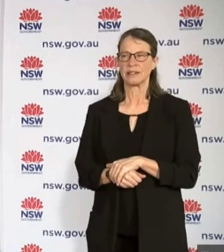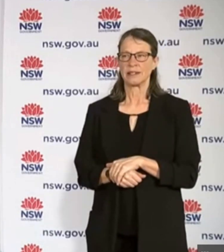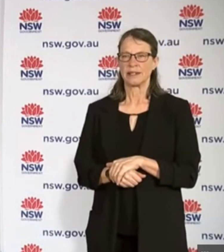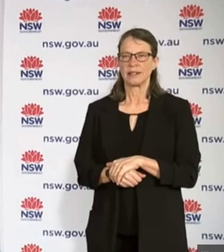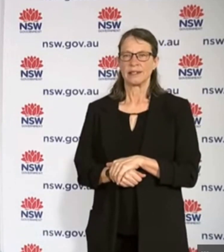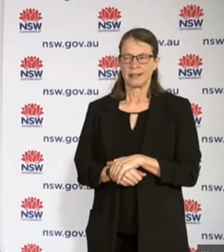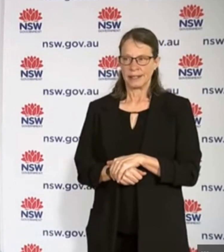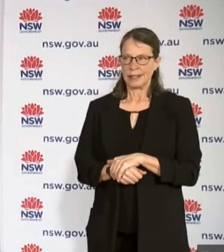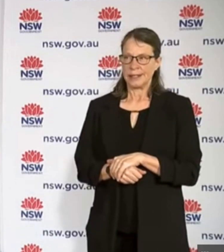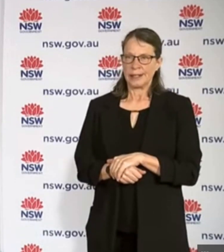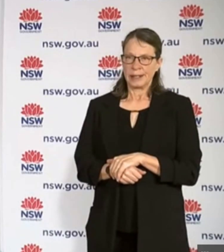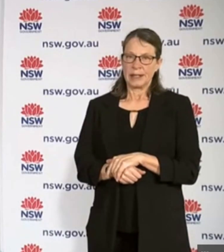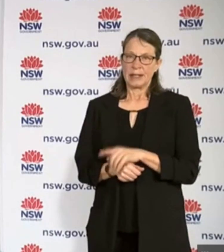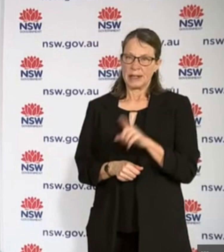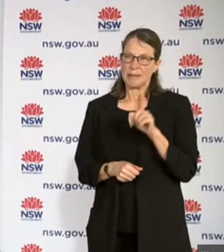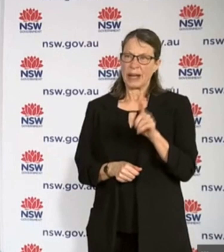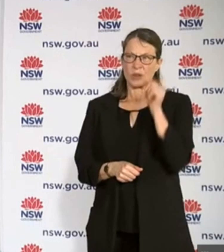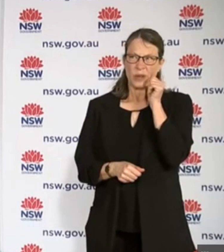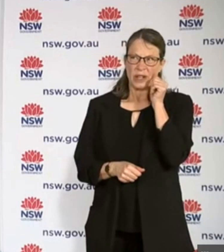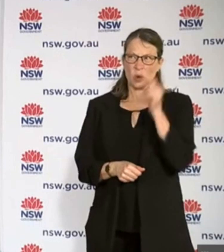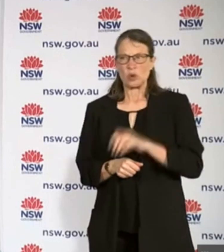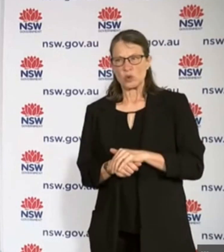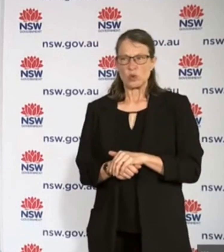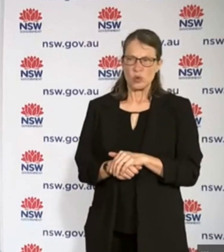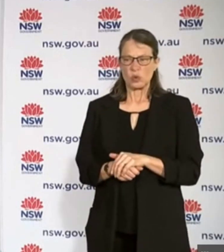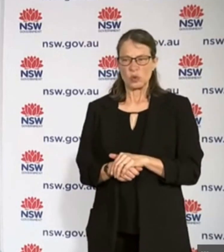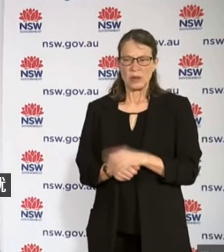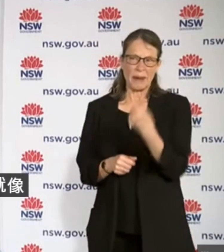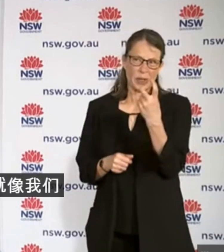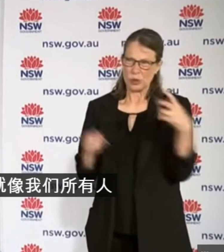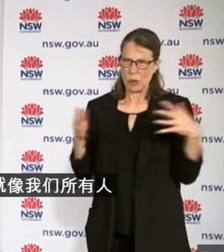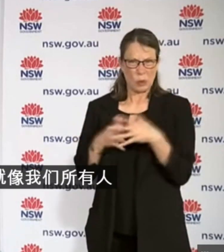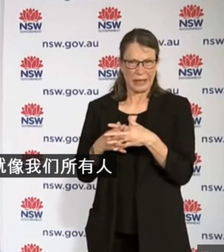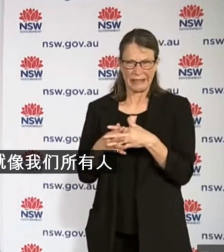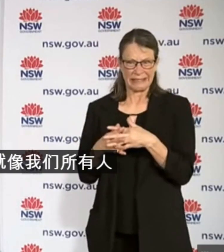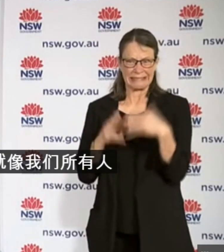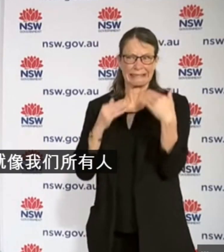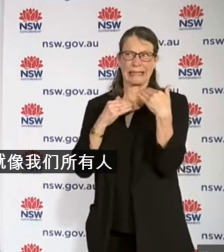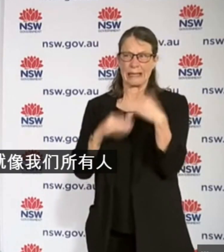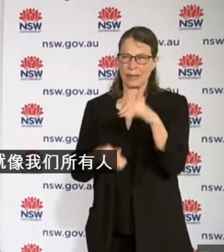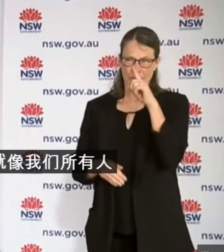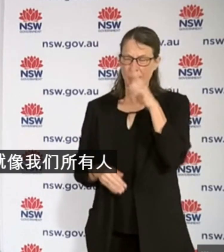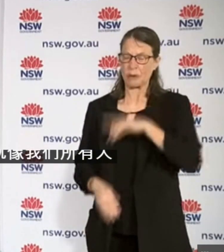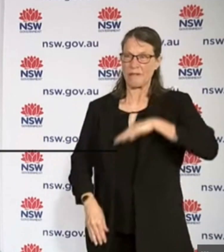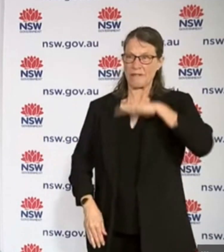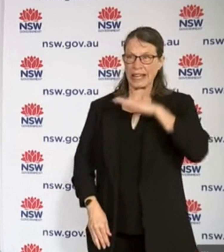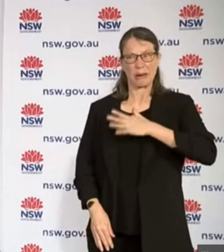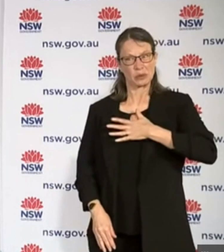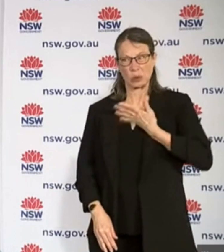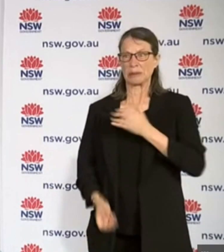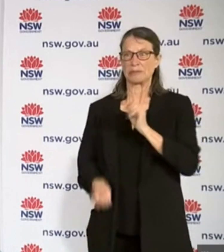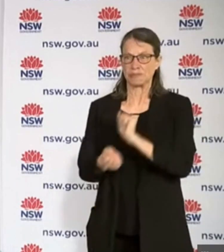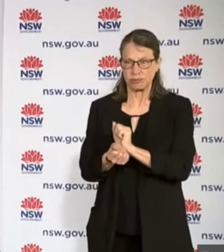point. And I just say to people, because I know how tough everybody's been doing it, like all of us have just had enough, including me, including